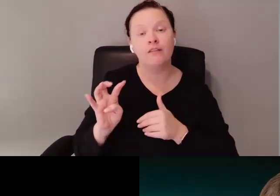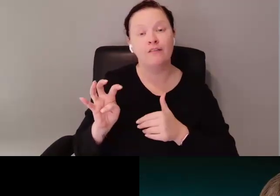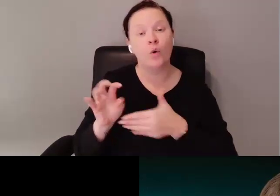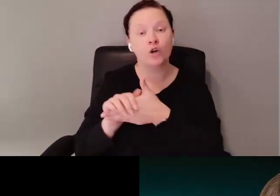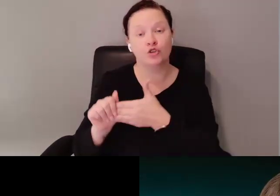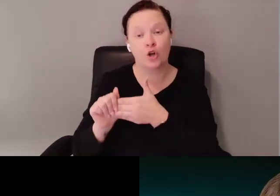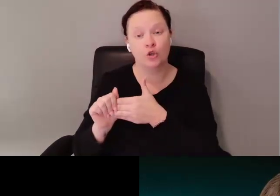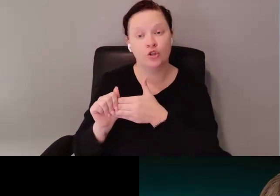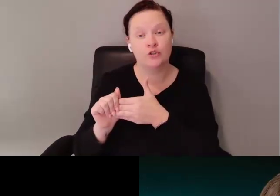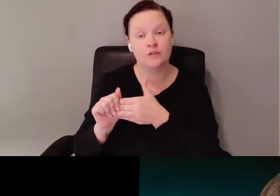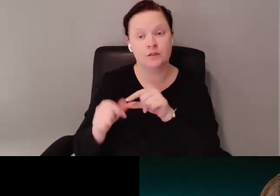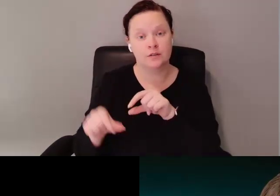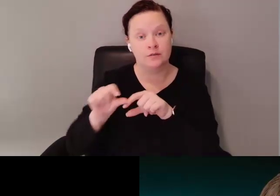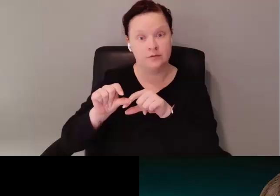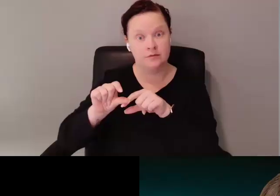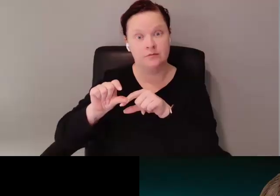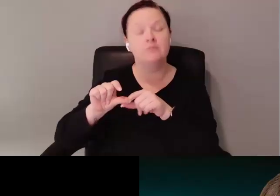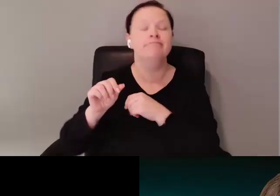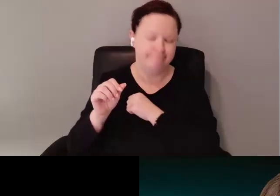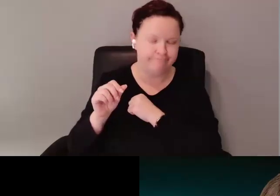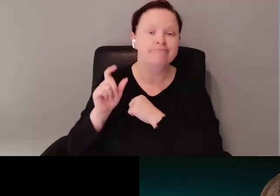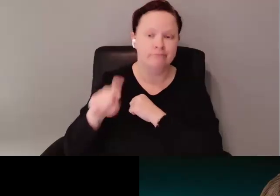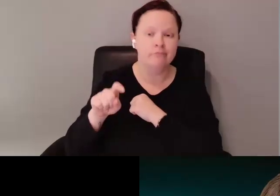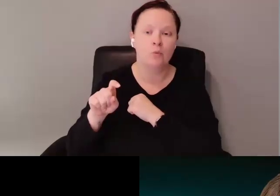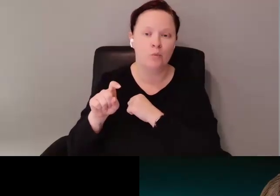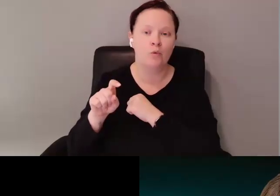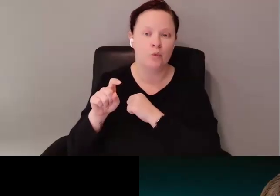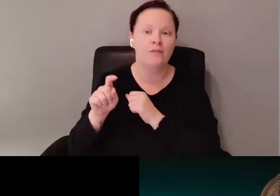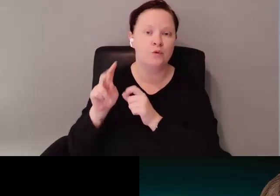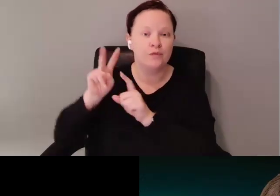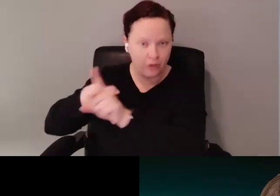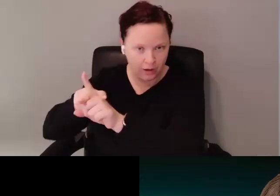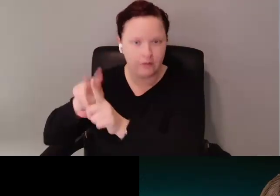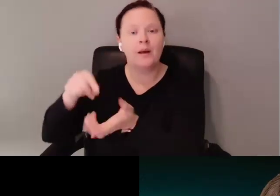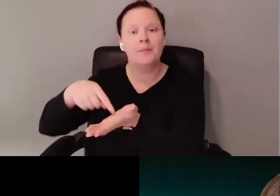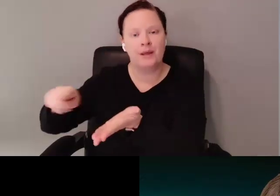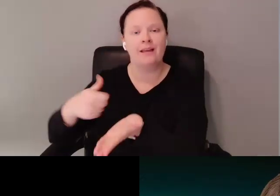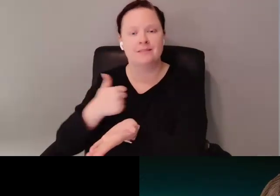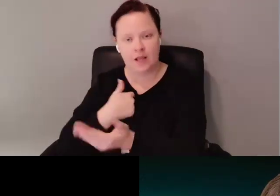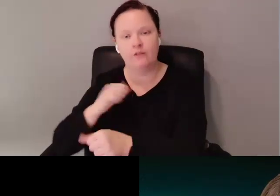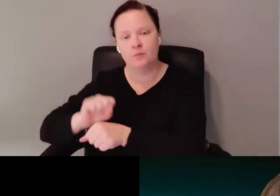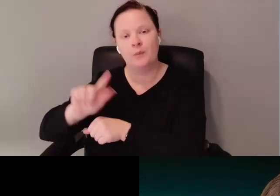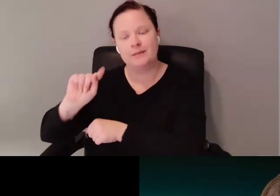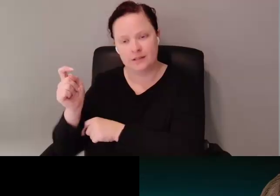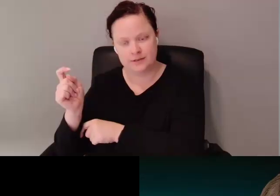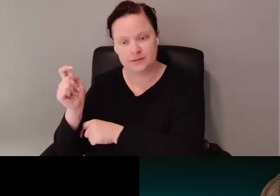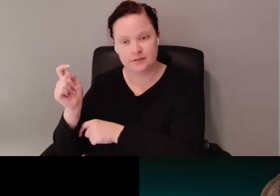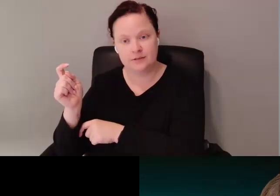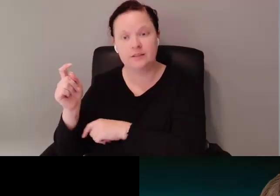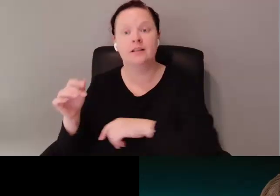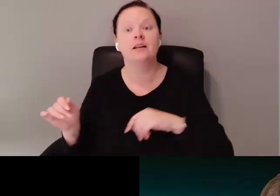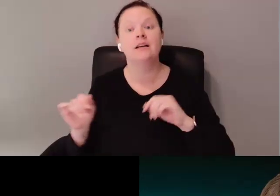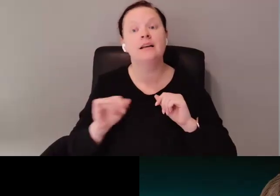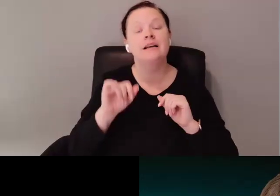revenue, you have to file and pay self-employment taxes with the IRS. If